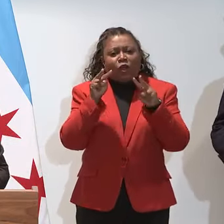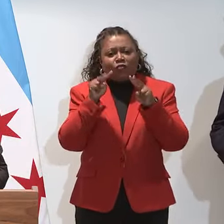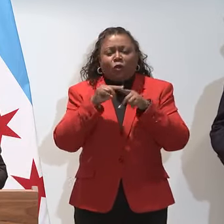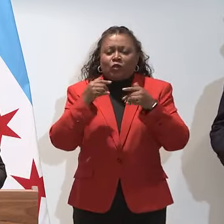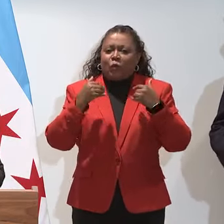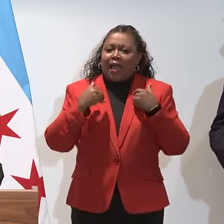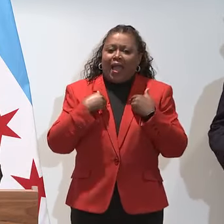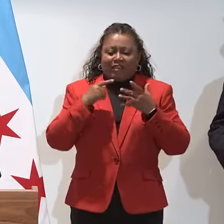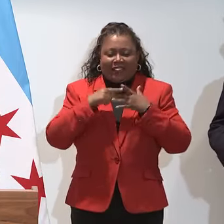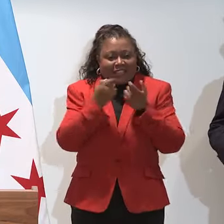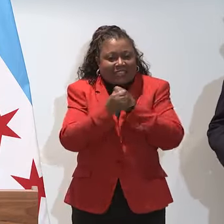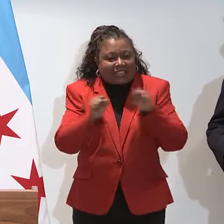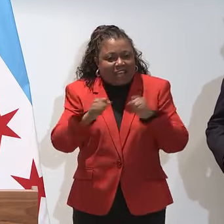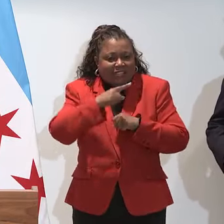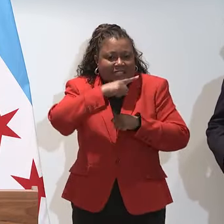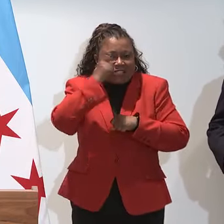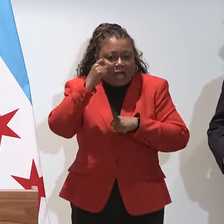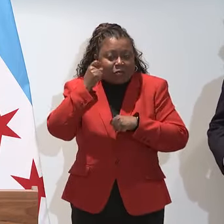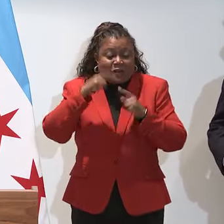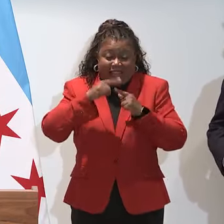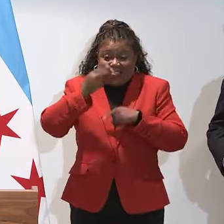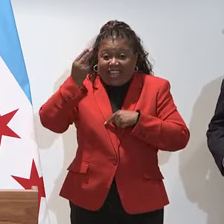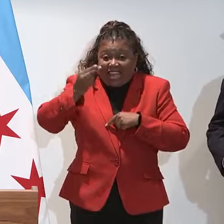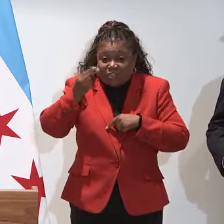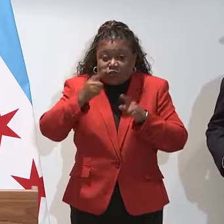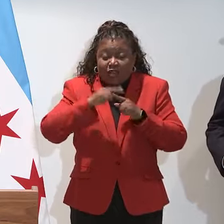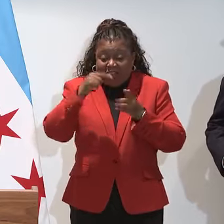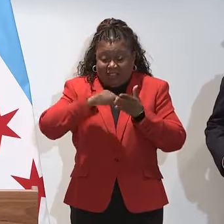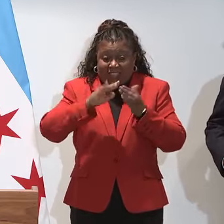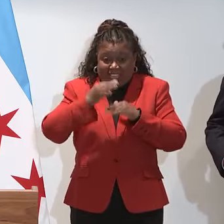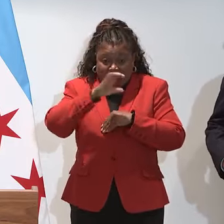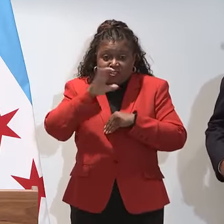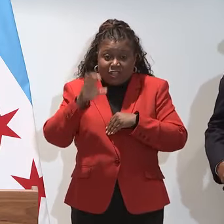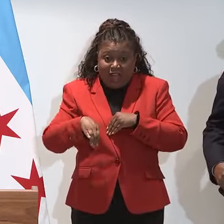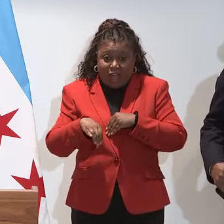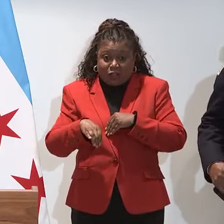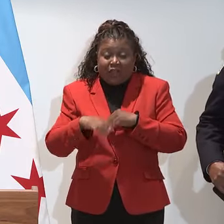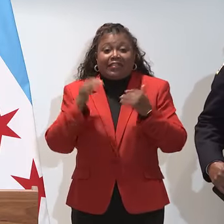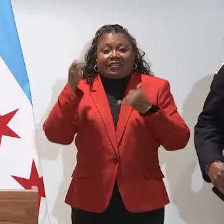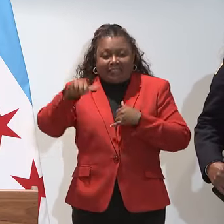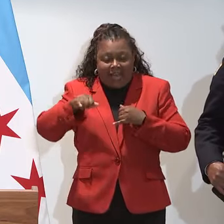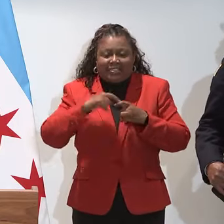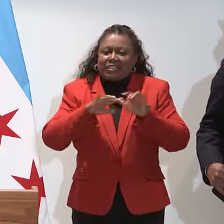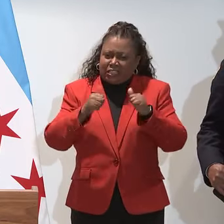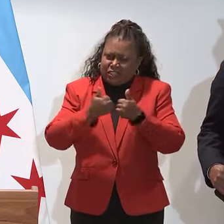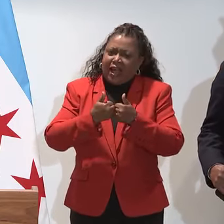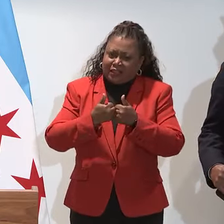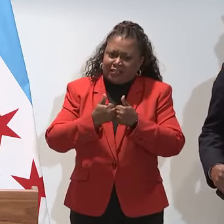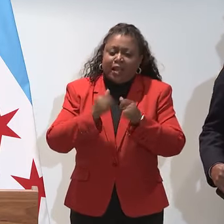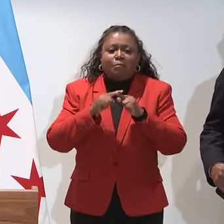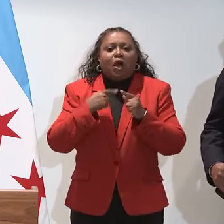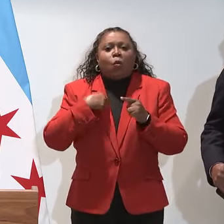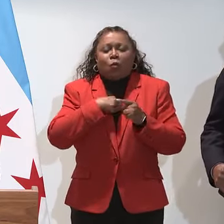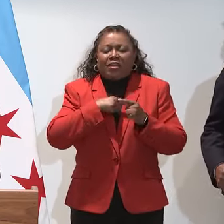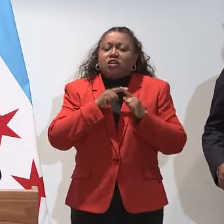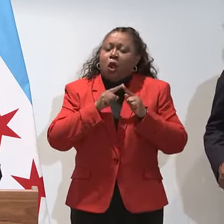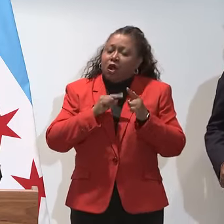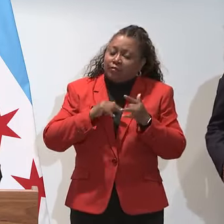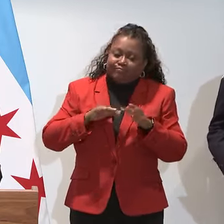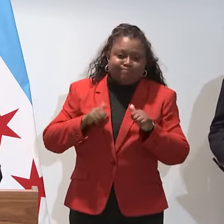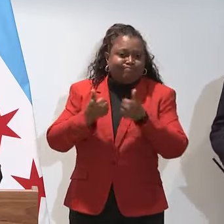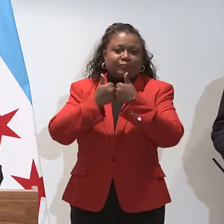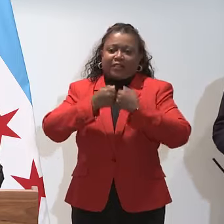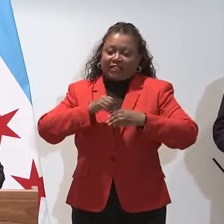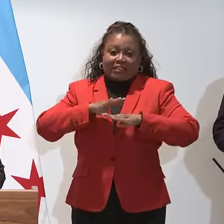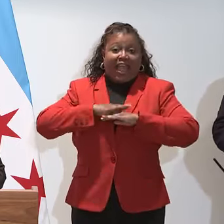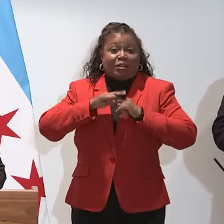forward to having the safest summer in the history of the city of Chicago. Yes, it's a challenge, but we are up to this